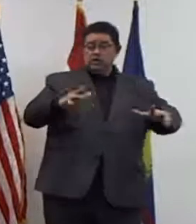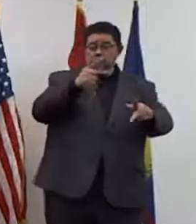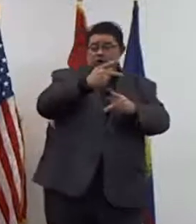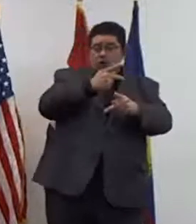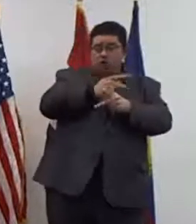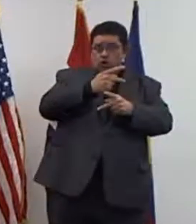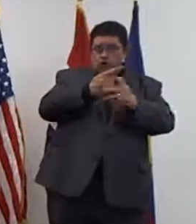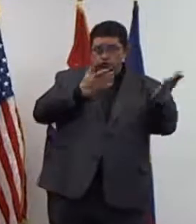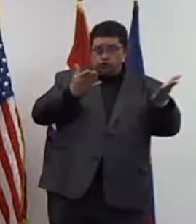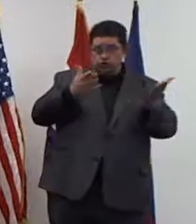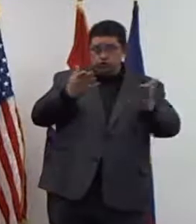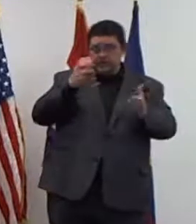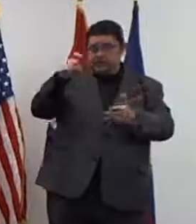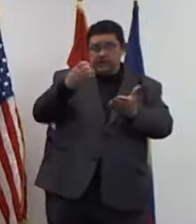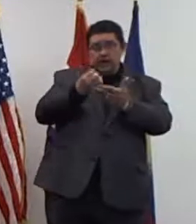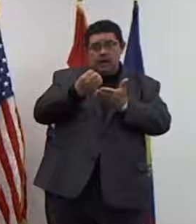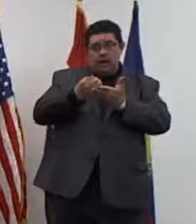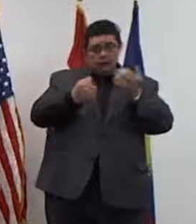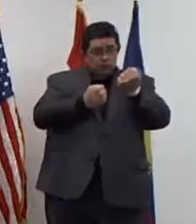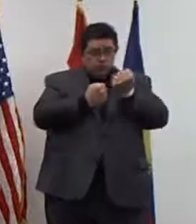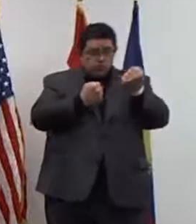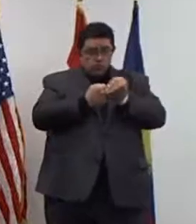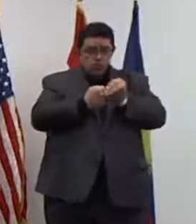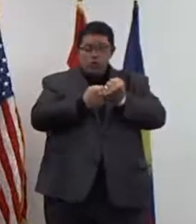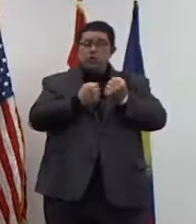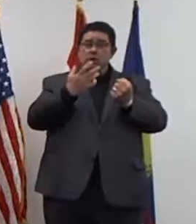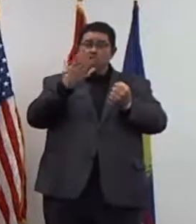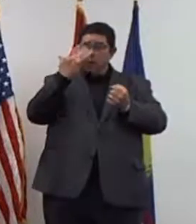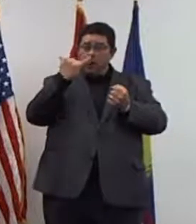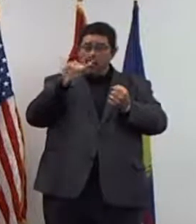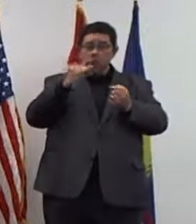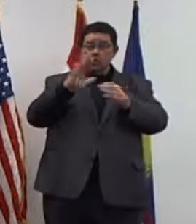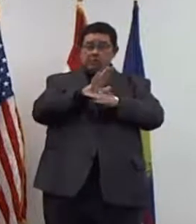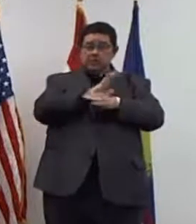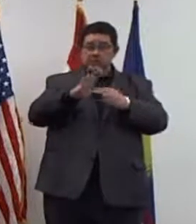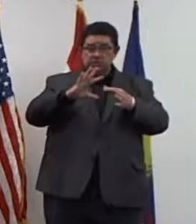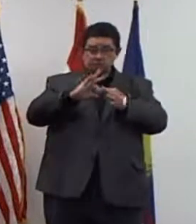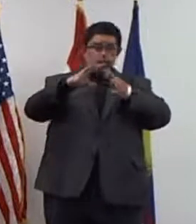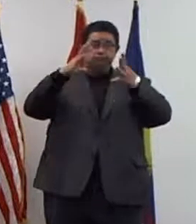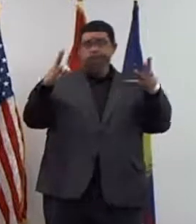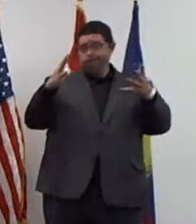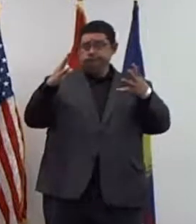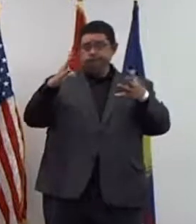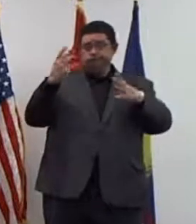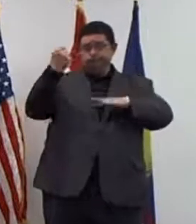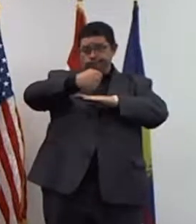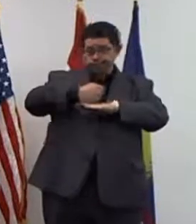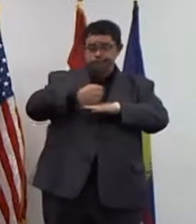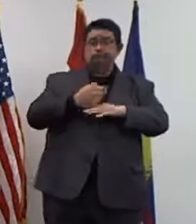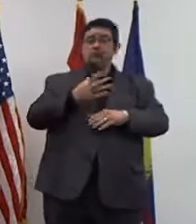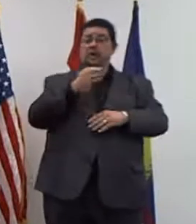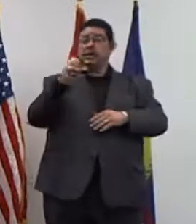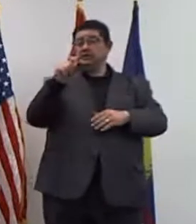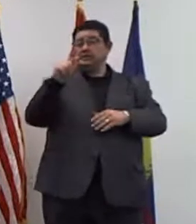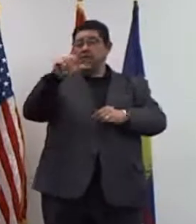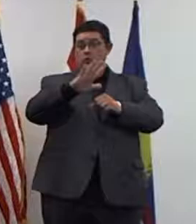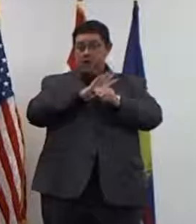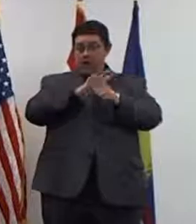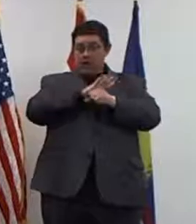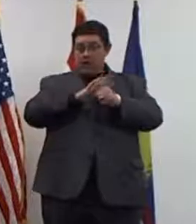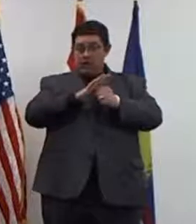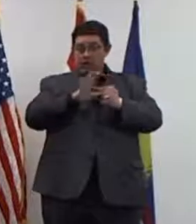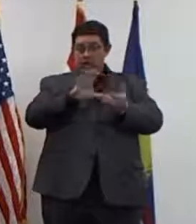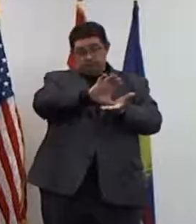economic support to help with the cost of business interruption, and accordingly, St. Louis County has allocated approximately